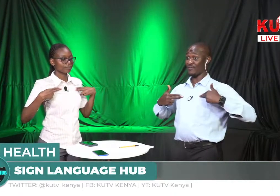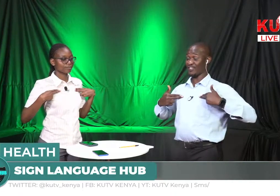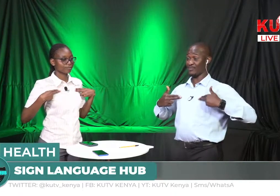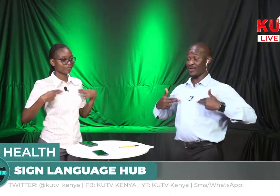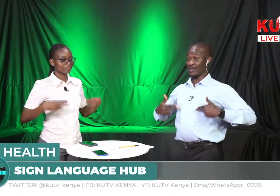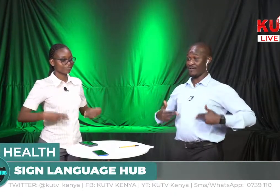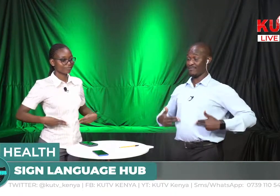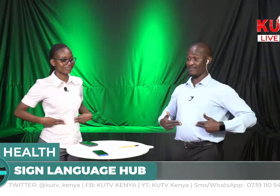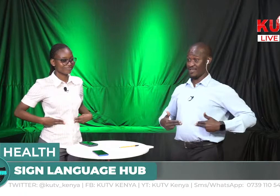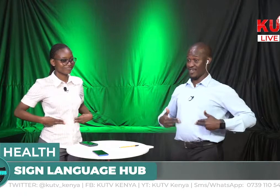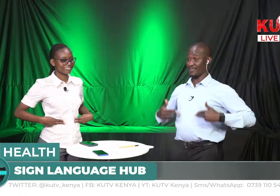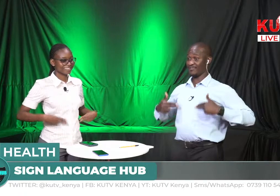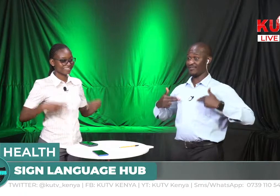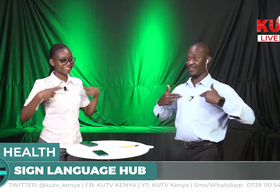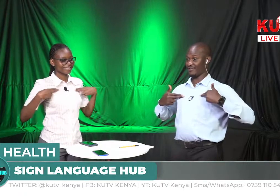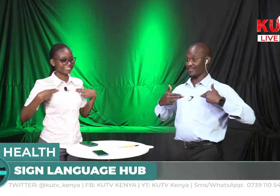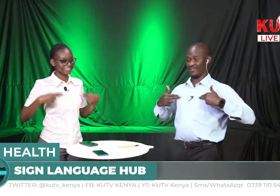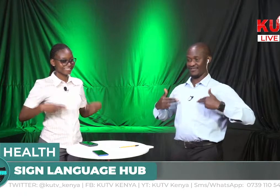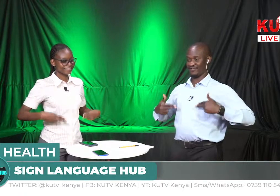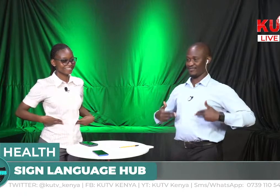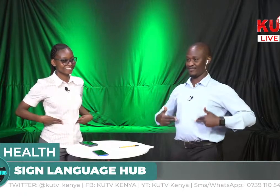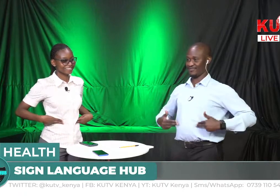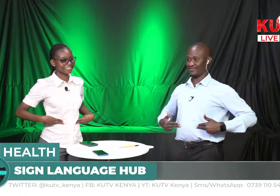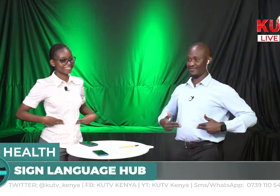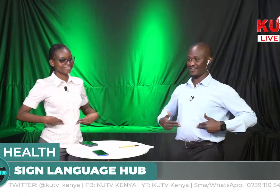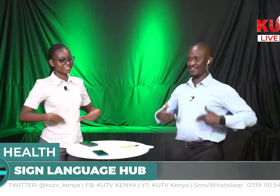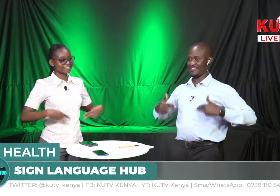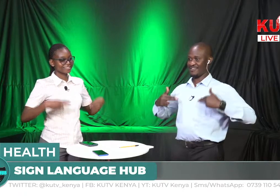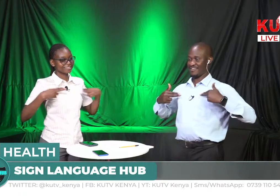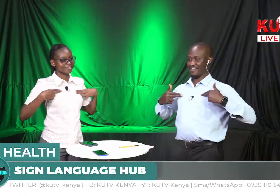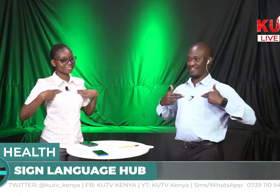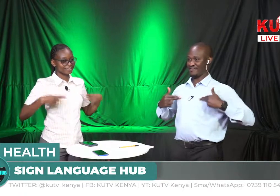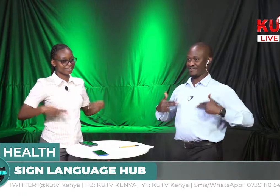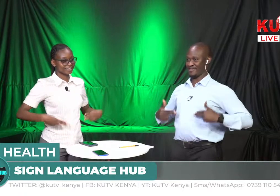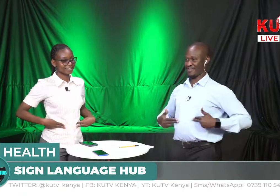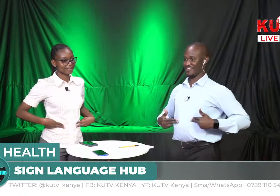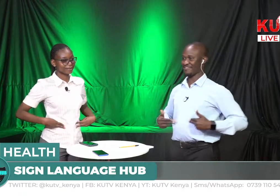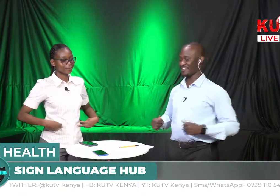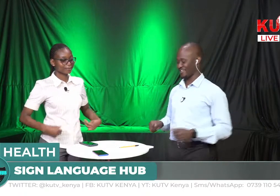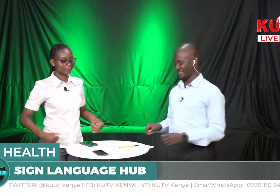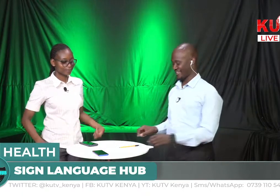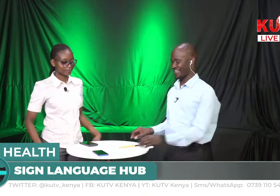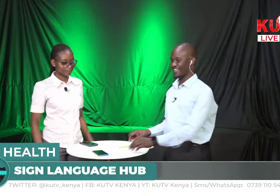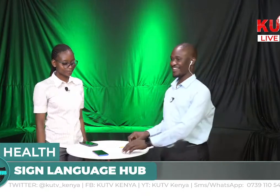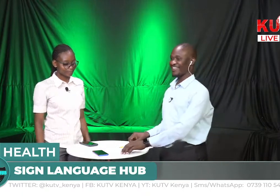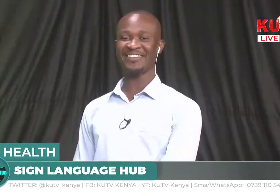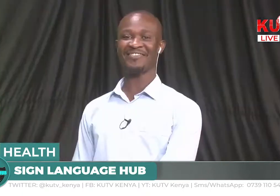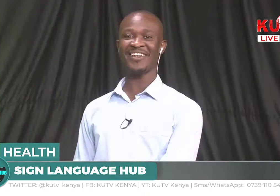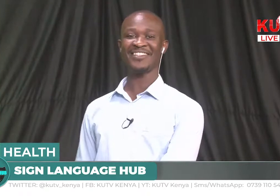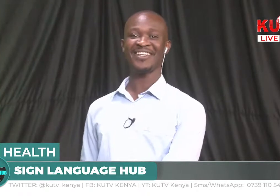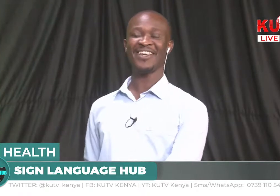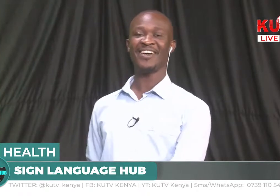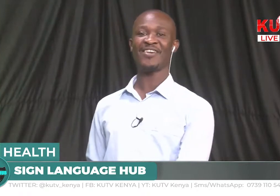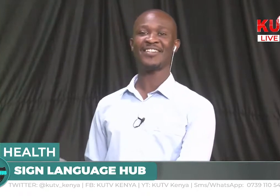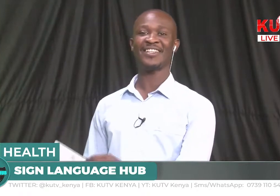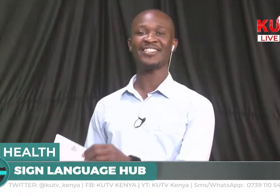visible enough, Miriam is very, very, very visible. Okay? Health. Okay. That's great. All right. Let's